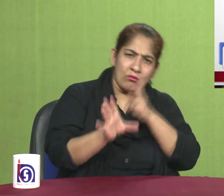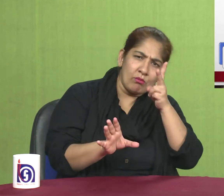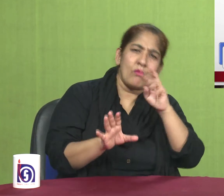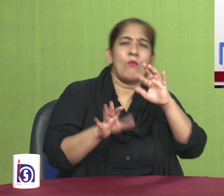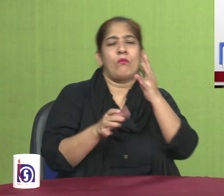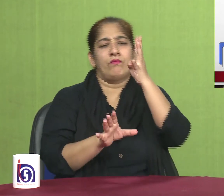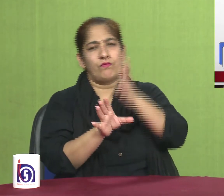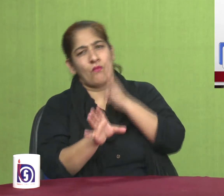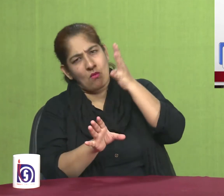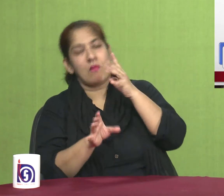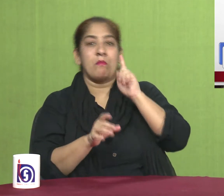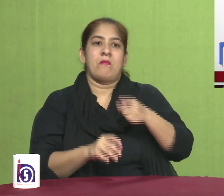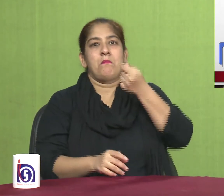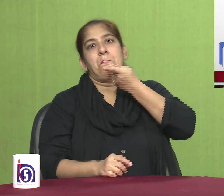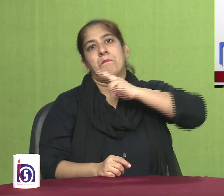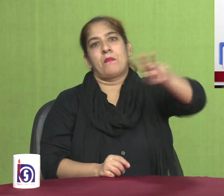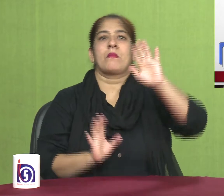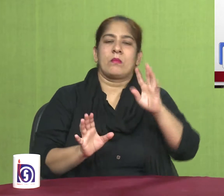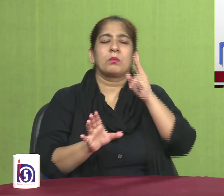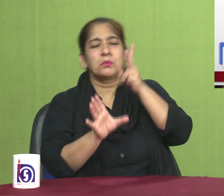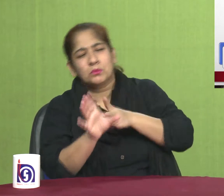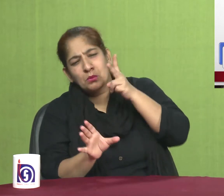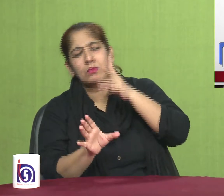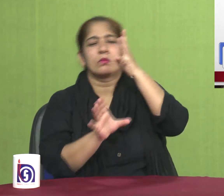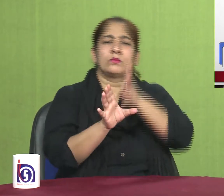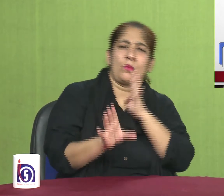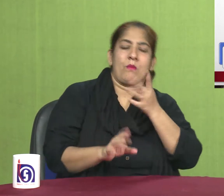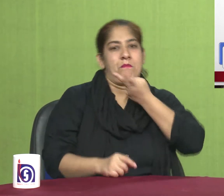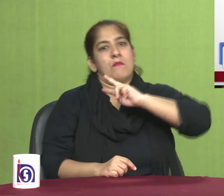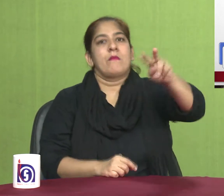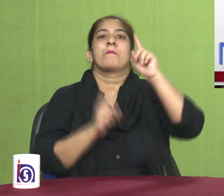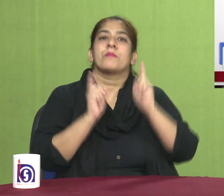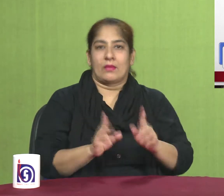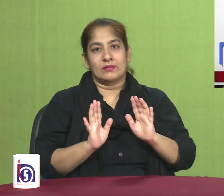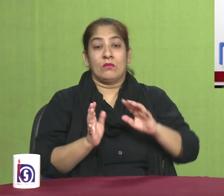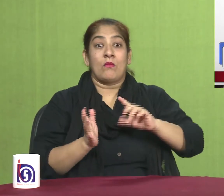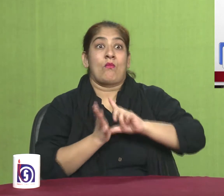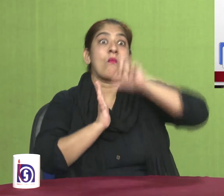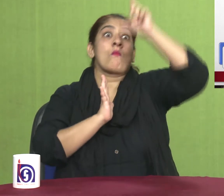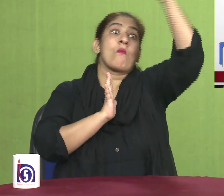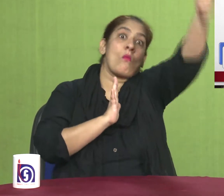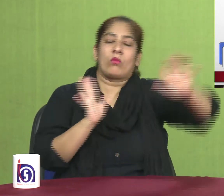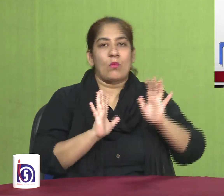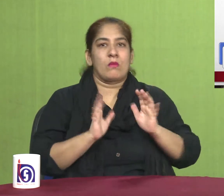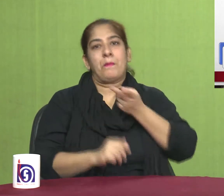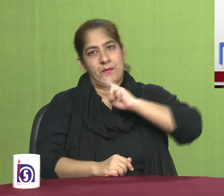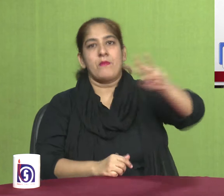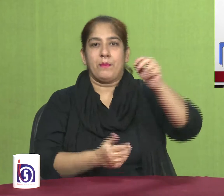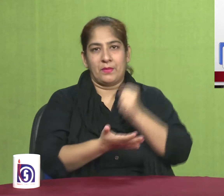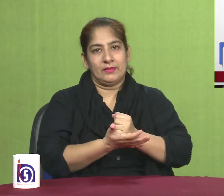This is for a little longer duration, like 2 years or more than that, but not very long time.